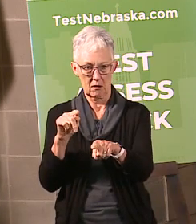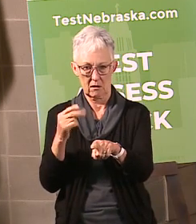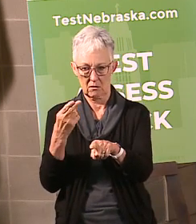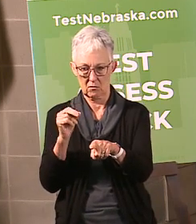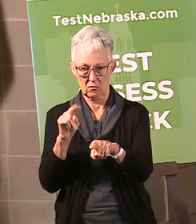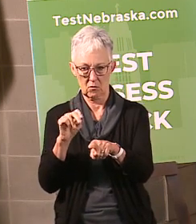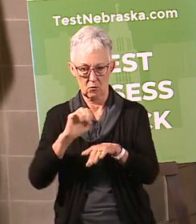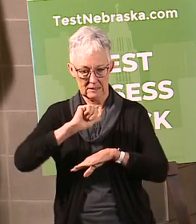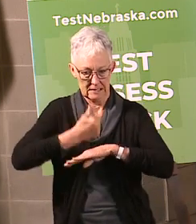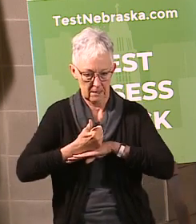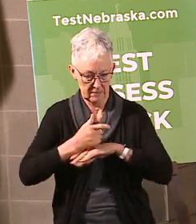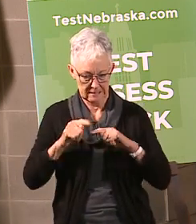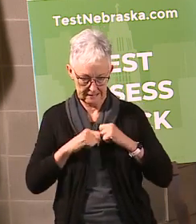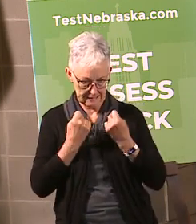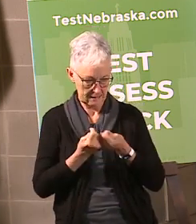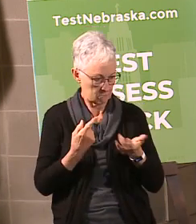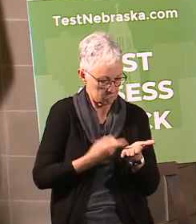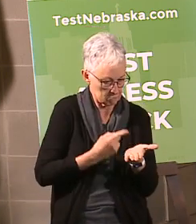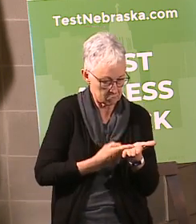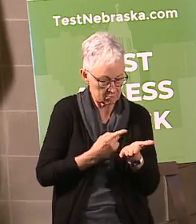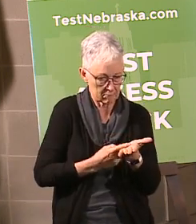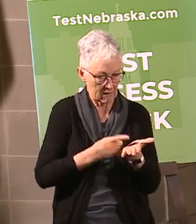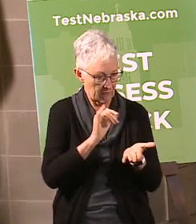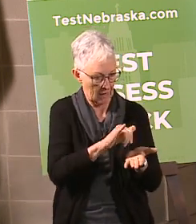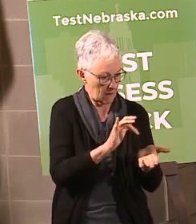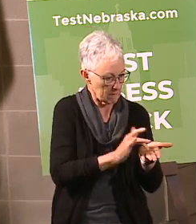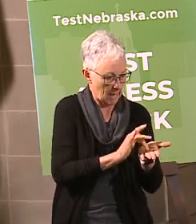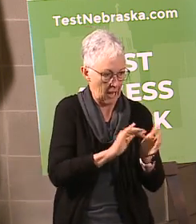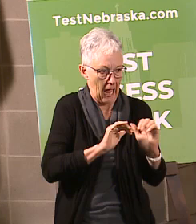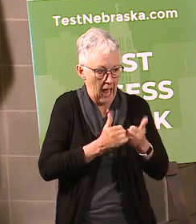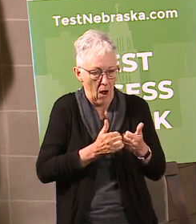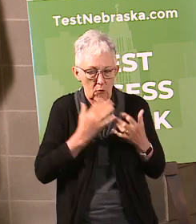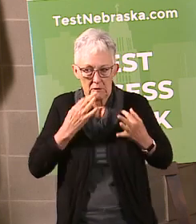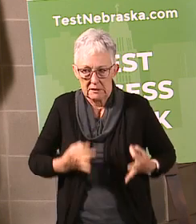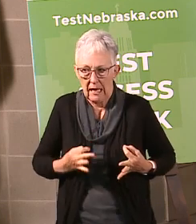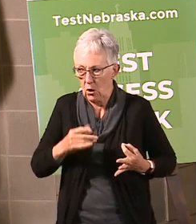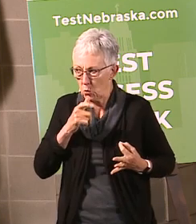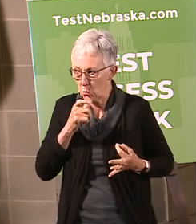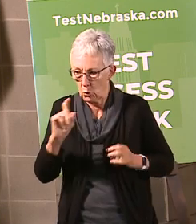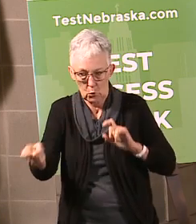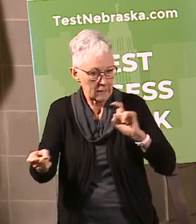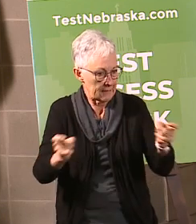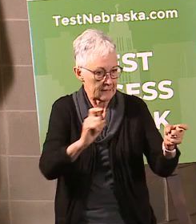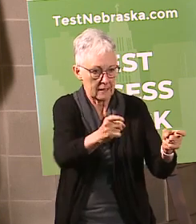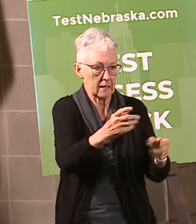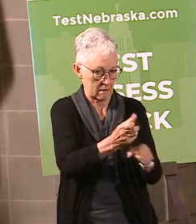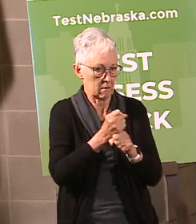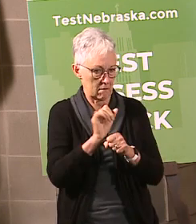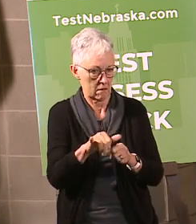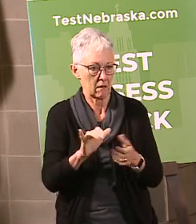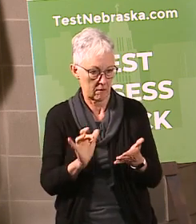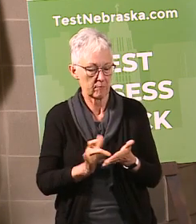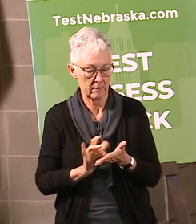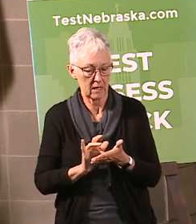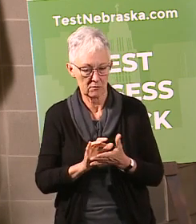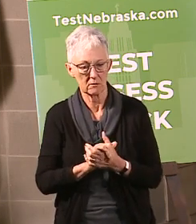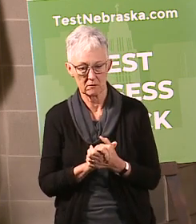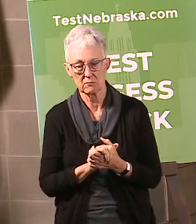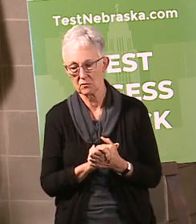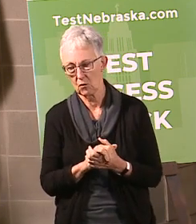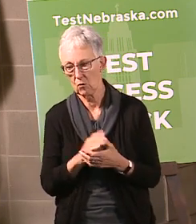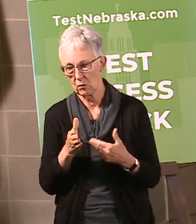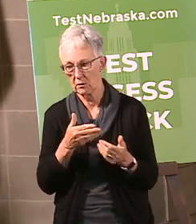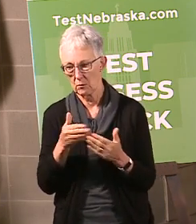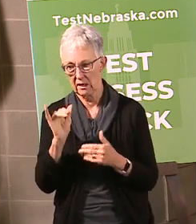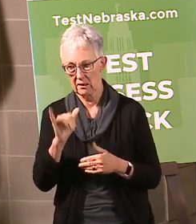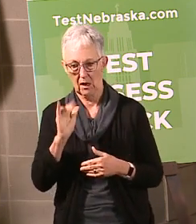distributed and so forth. So we're working with health systems here in Nebraska to be able to do that. But again, REM Desaver will be